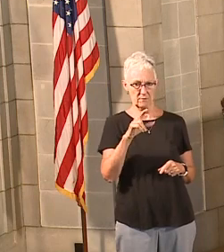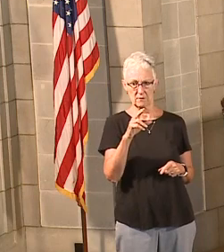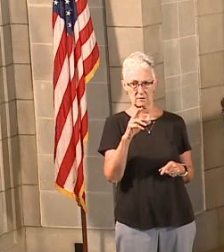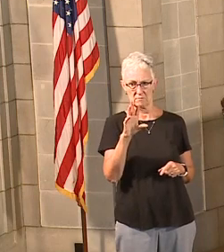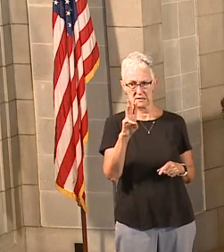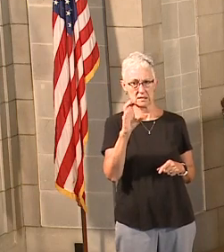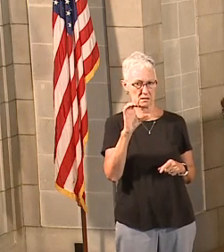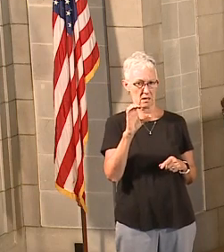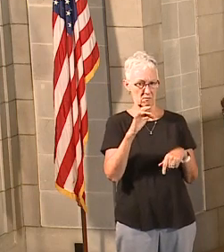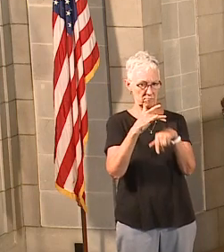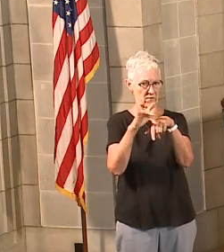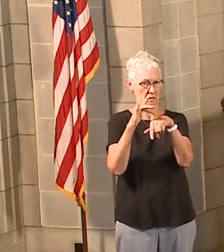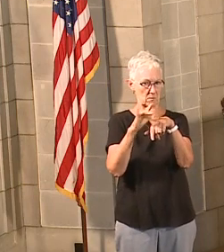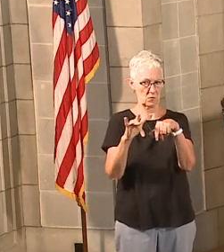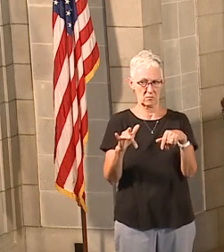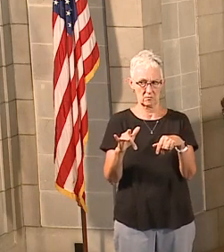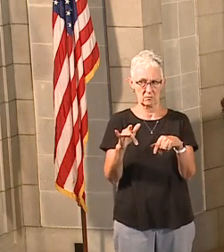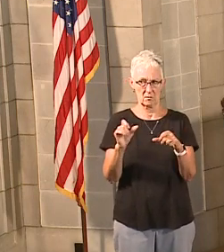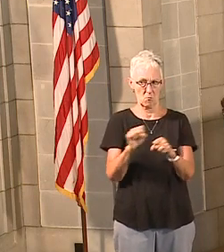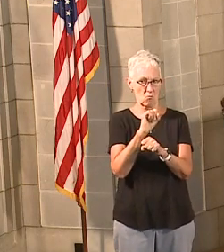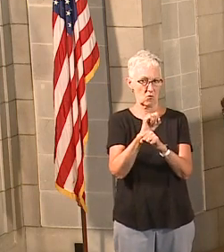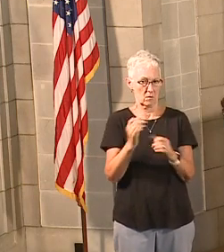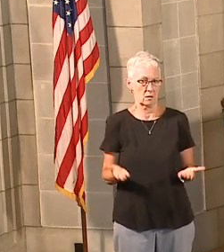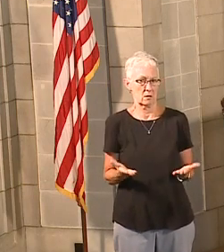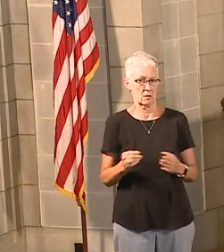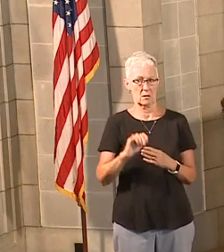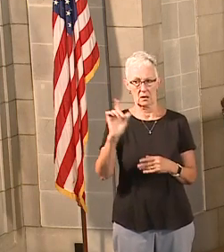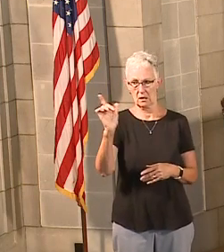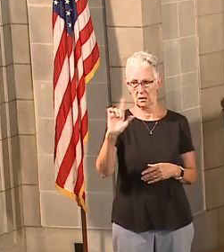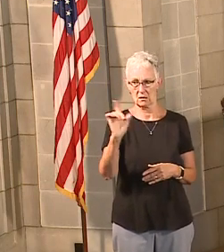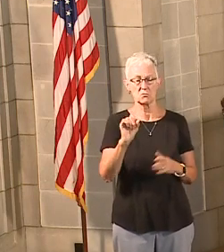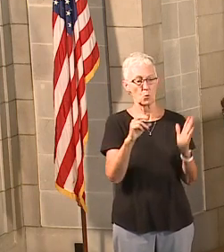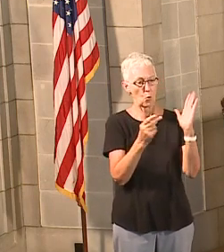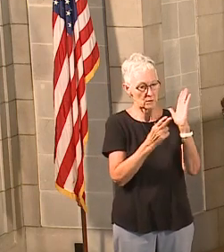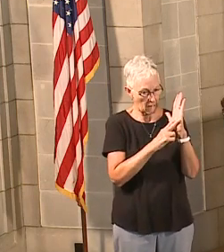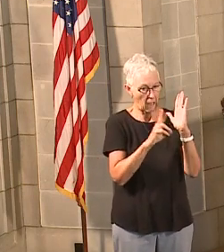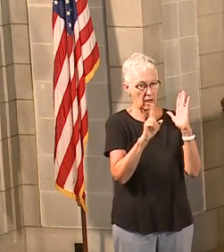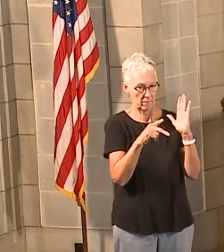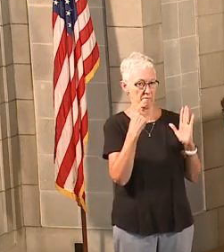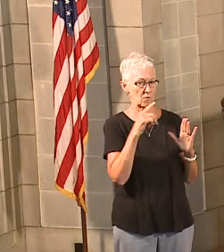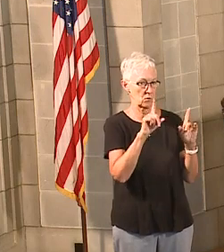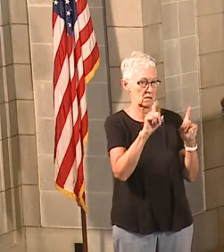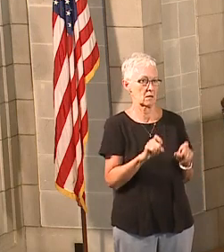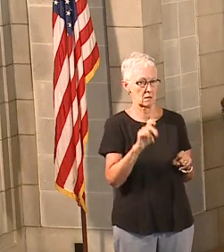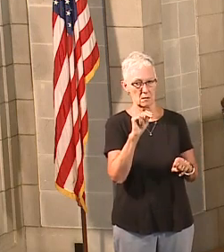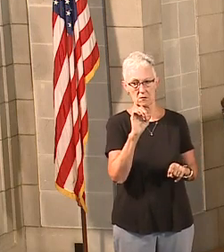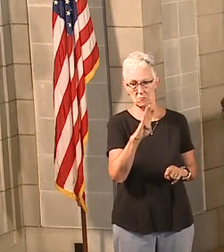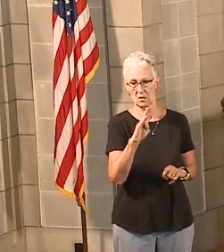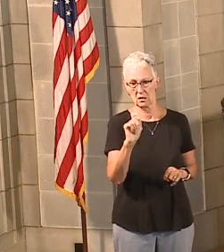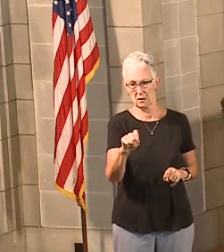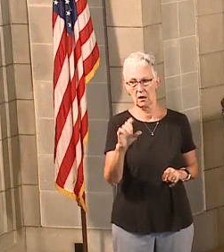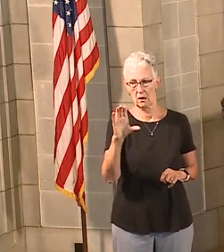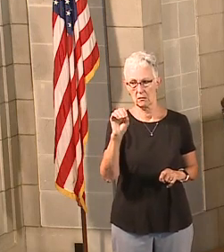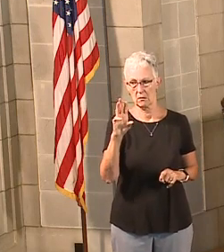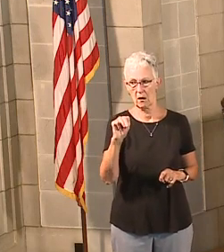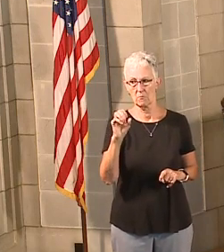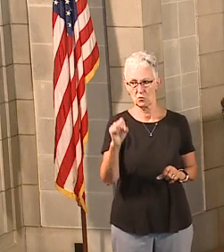got the slots and the demand. So please sign up for testnebraska.com. It's a great way to help control the virus here in our